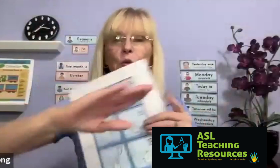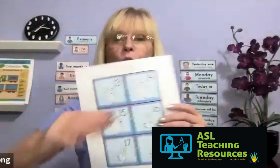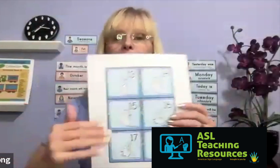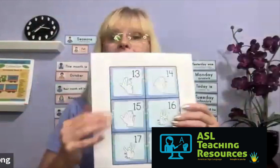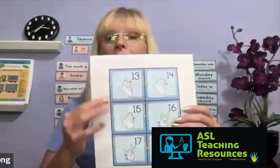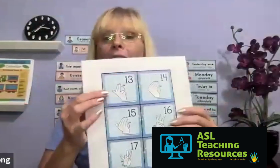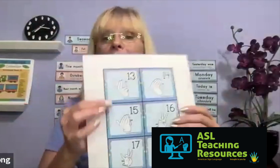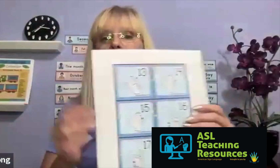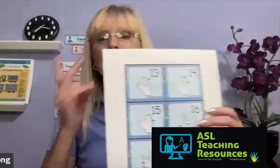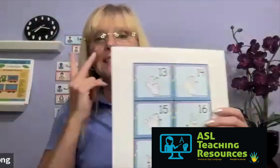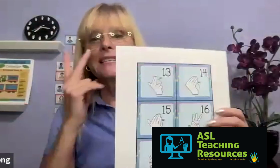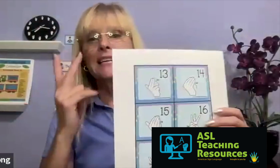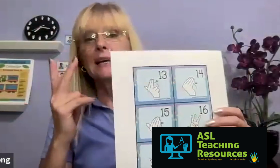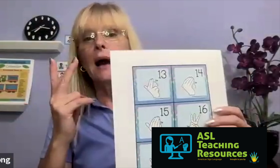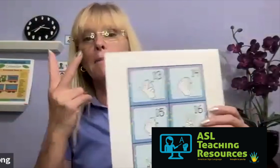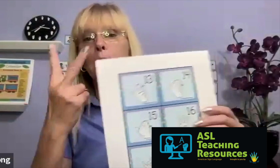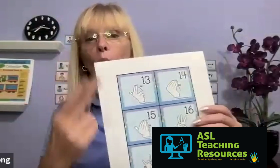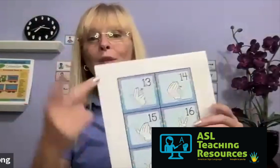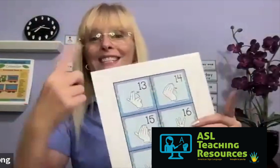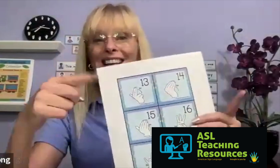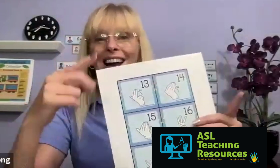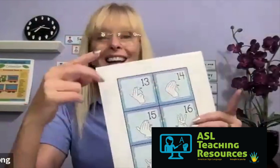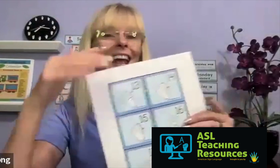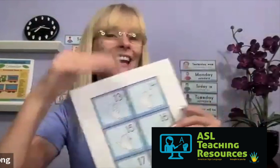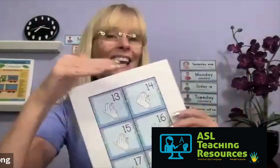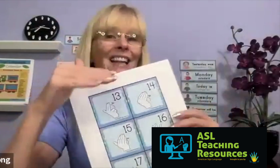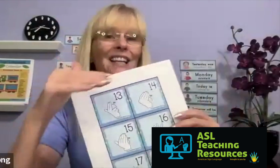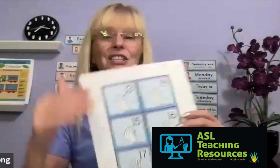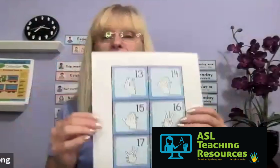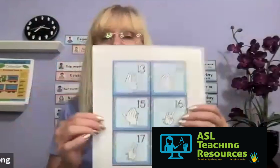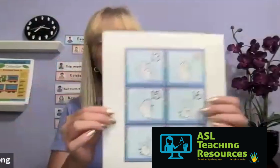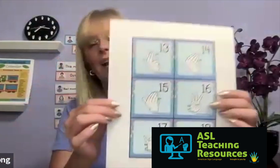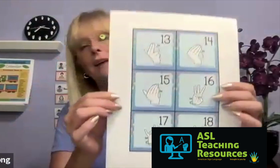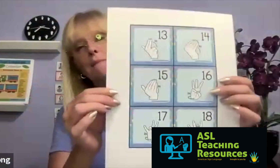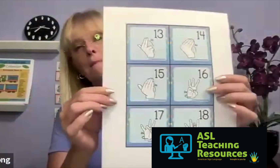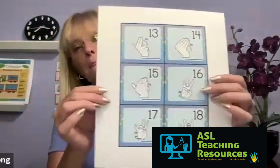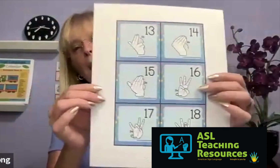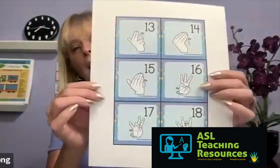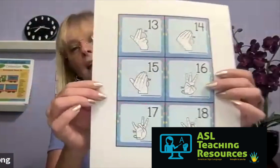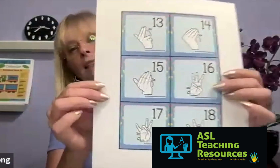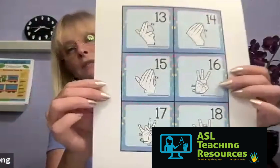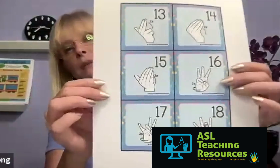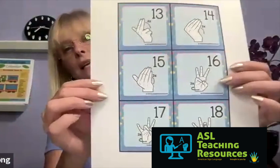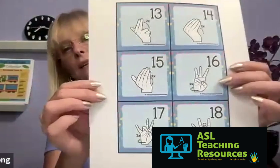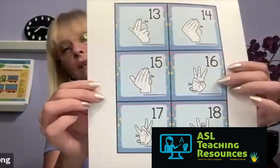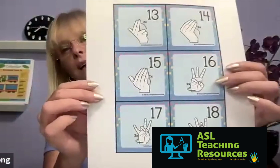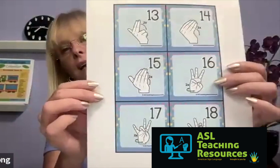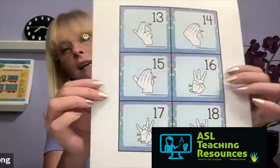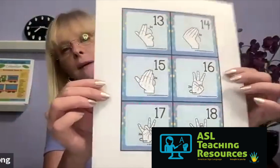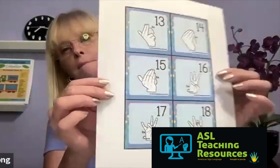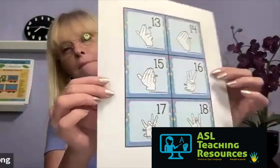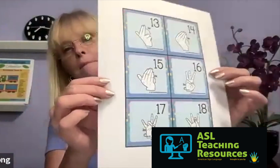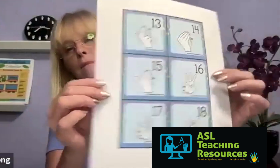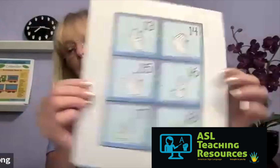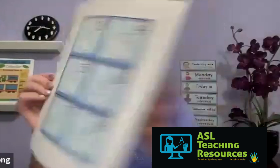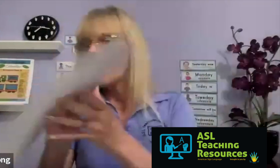school, and they can see both sign and English. Okay, and that's what they look like.